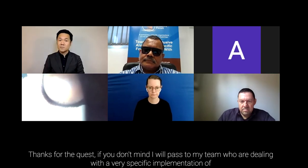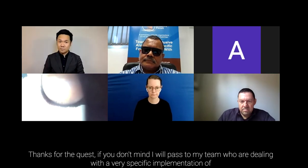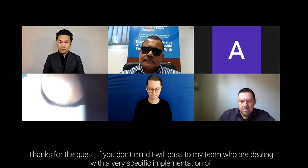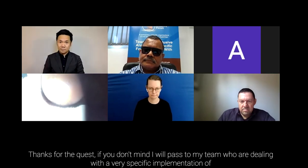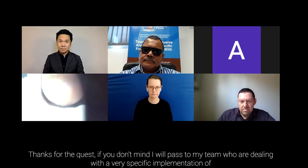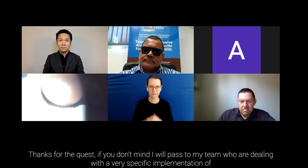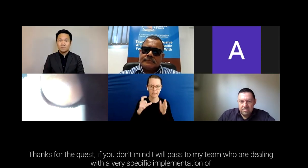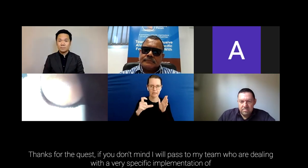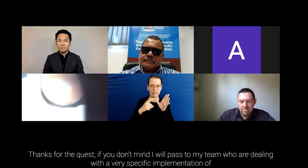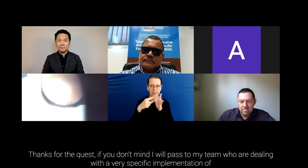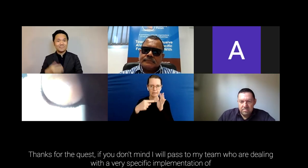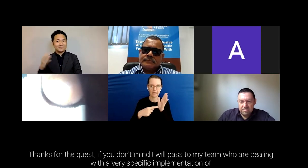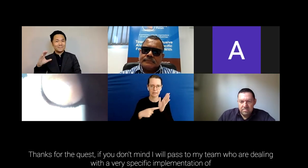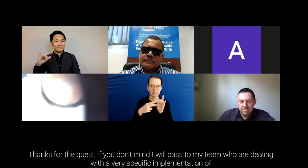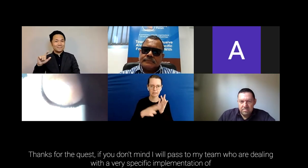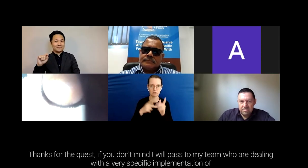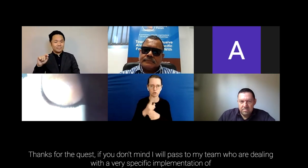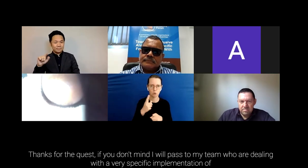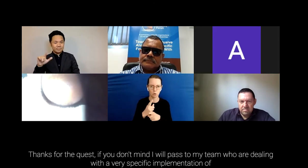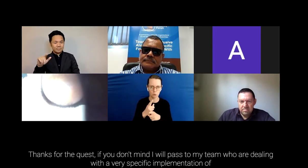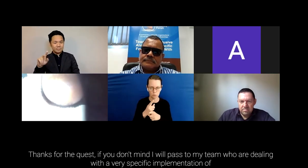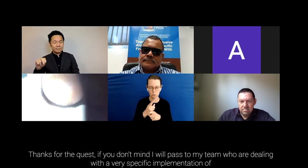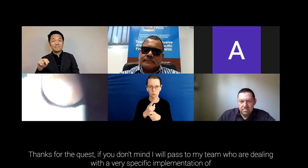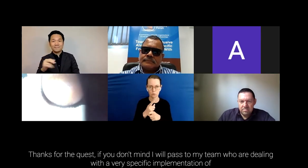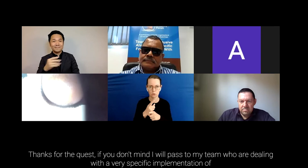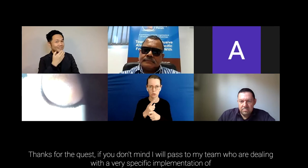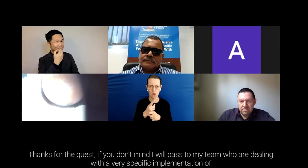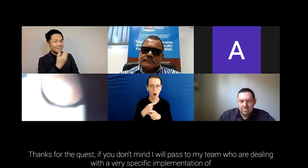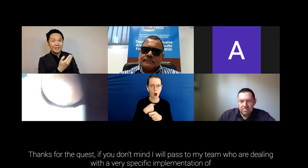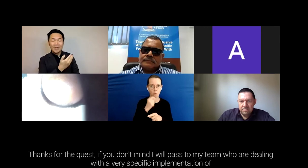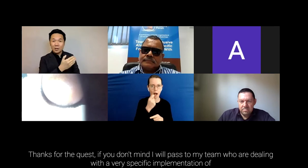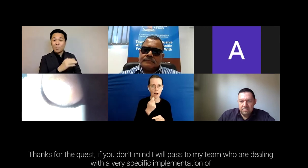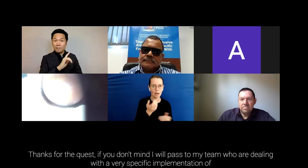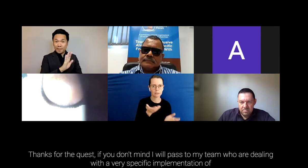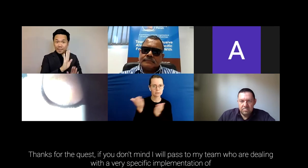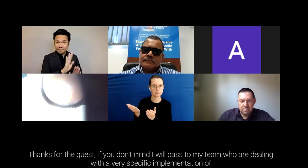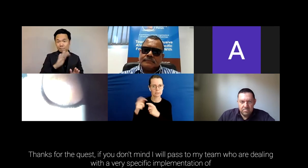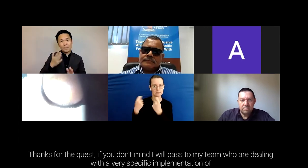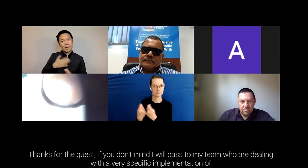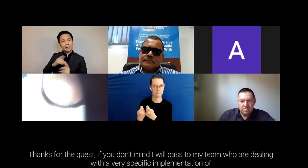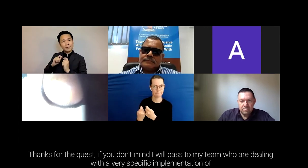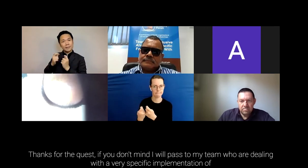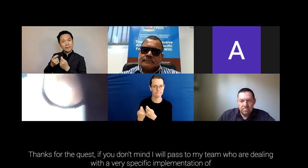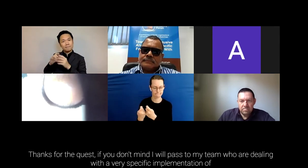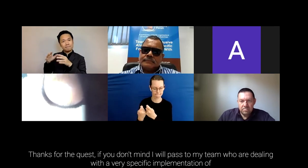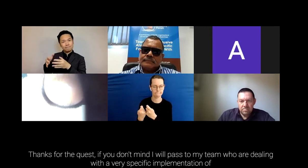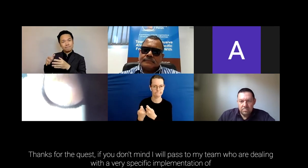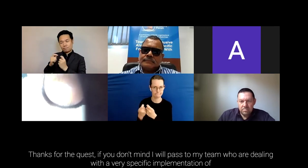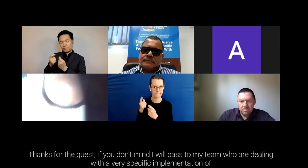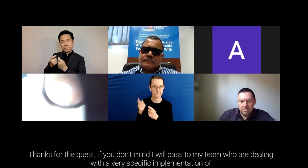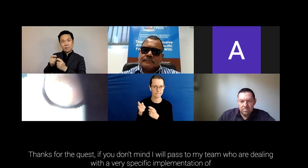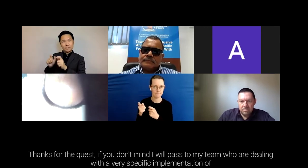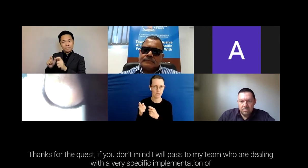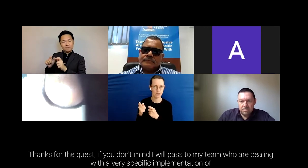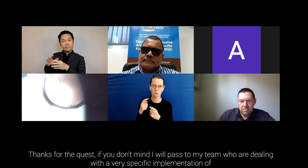Thanks very much for the question. If you don't mind, I'll pass to my team who are dealing with